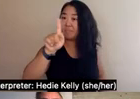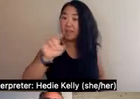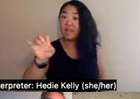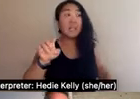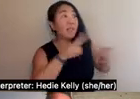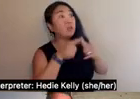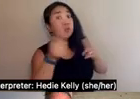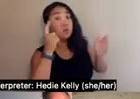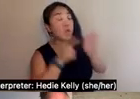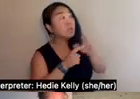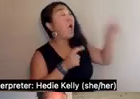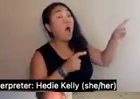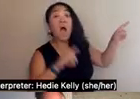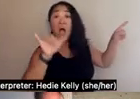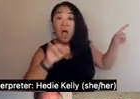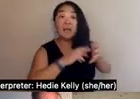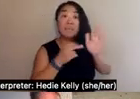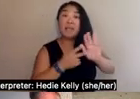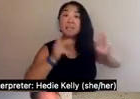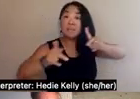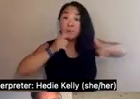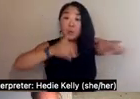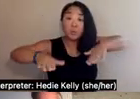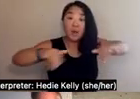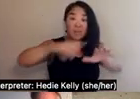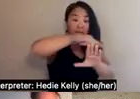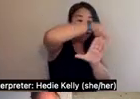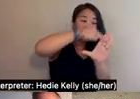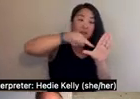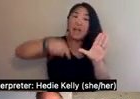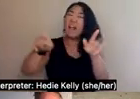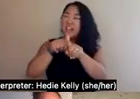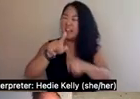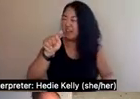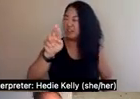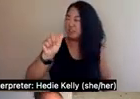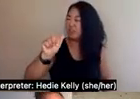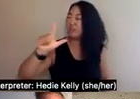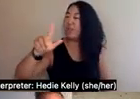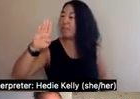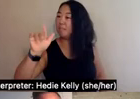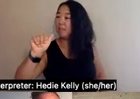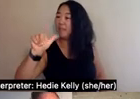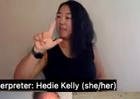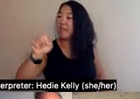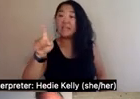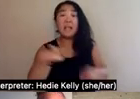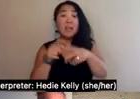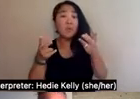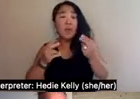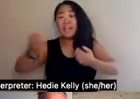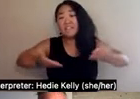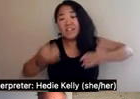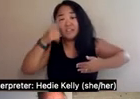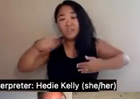know it. People who have been walking the perimeter since have been putting them up as sort of trailblazes and invitation all around the city's edge. And here's